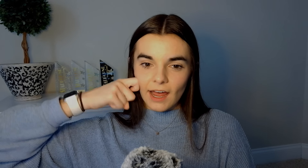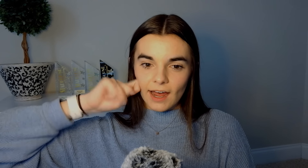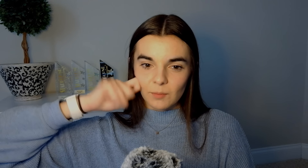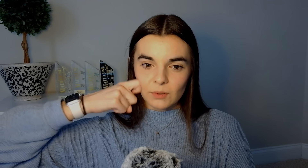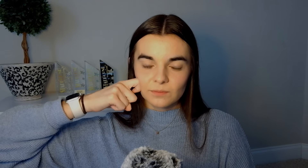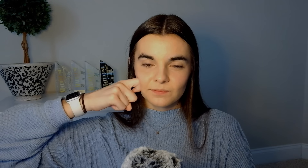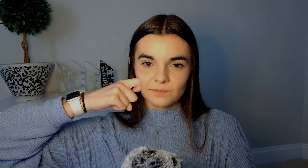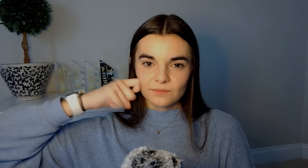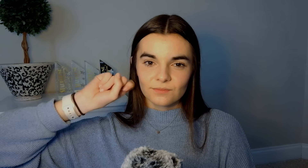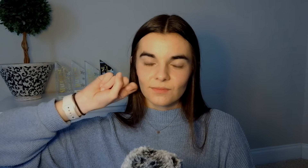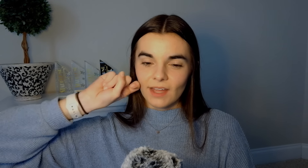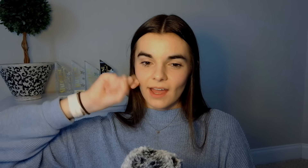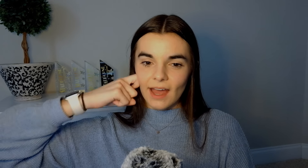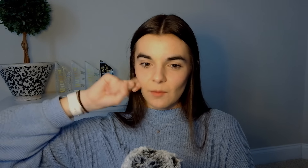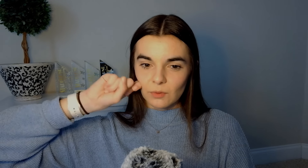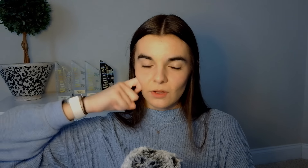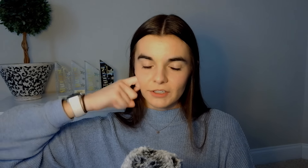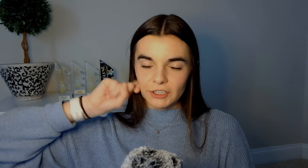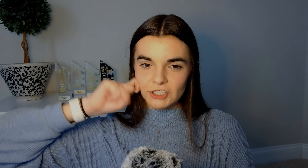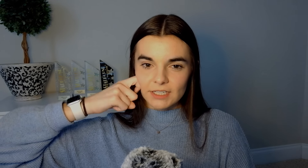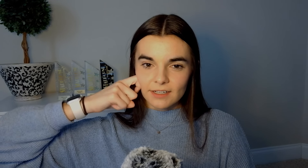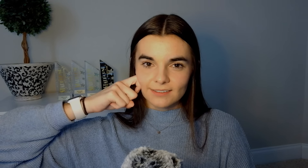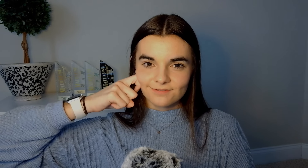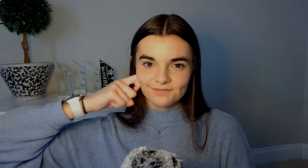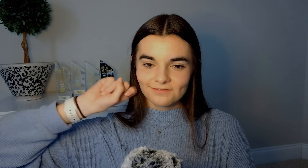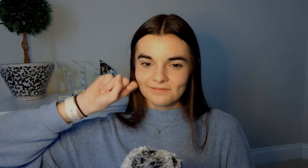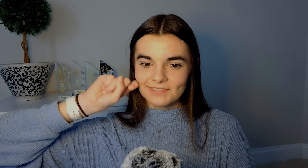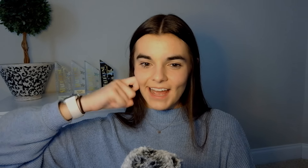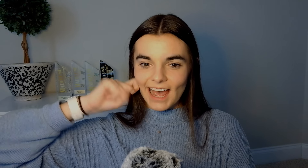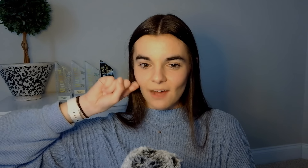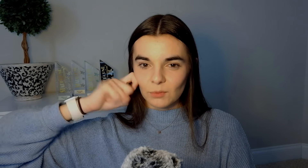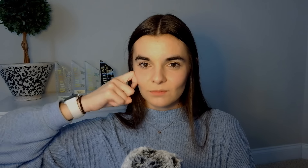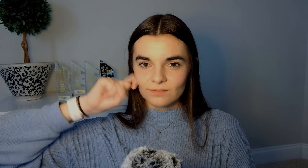Apple. Apple on your cheek. Apple.